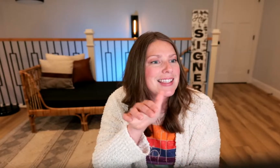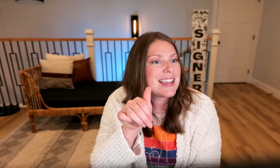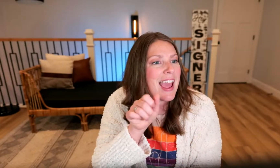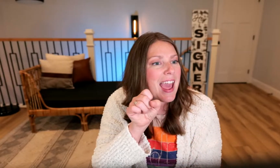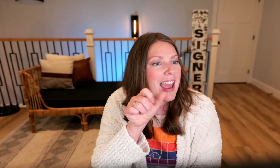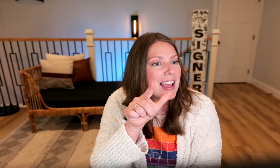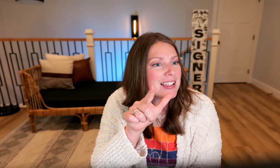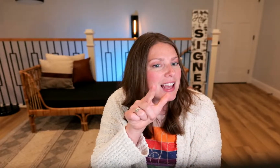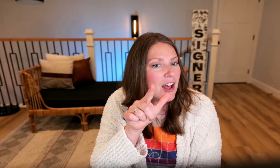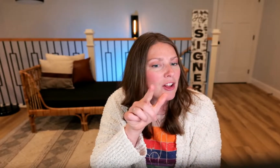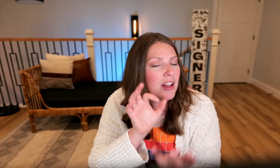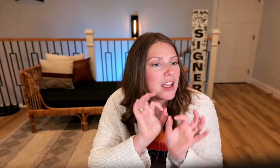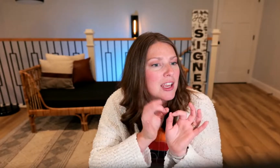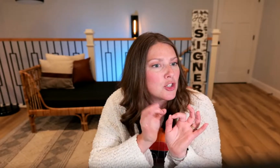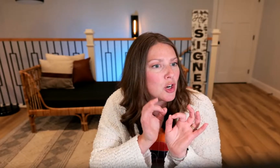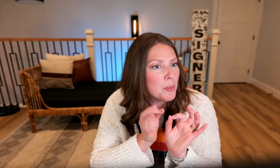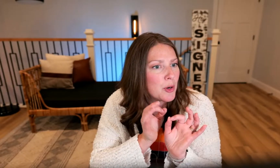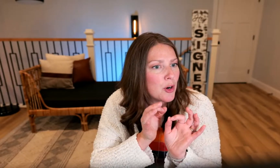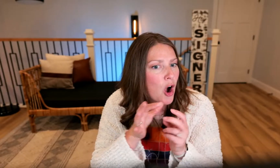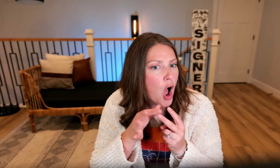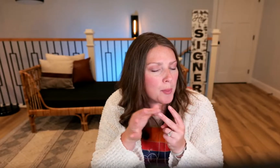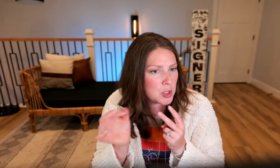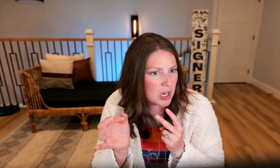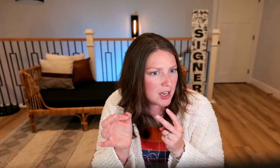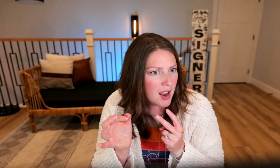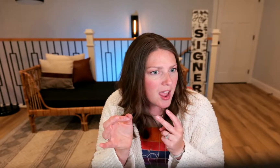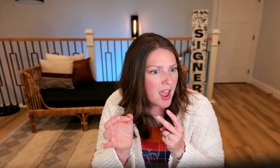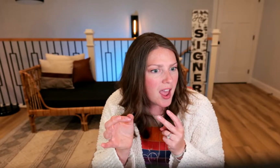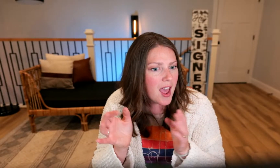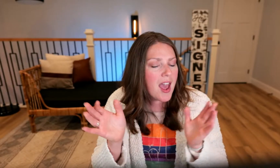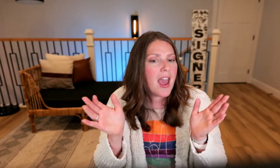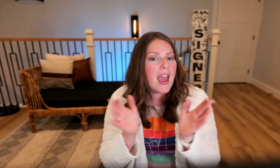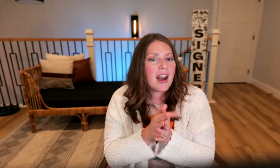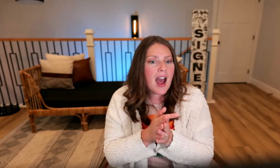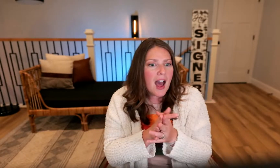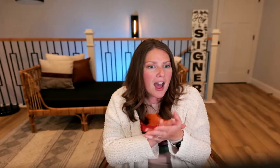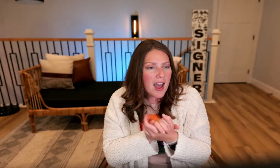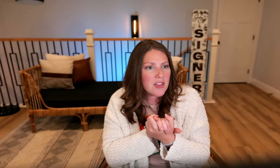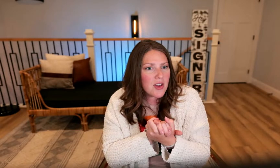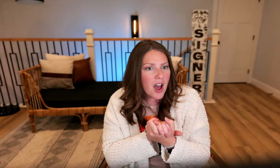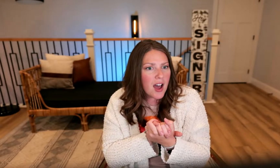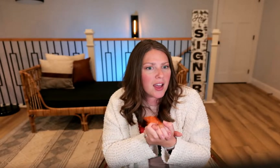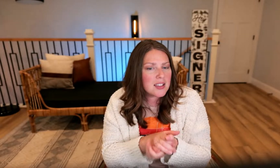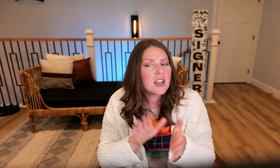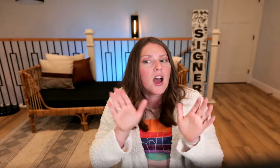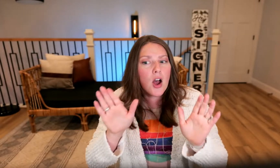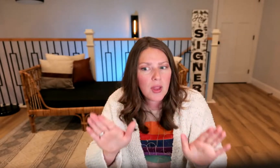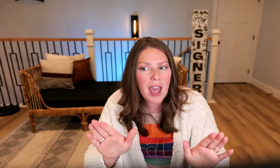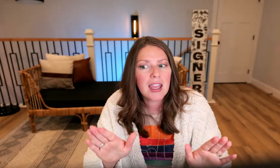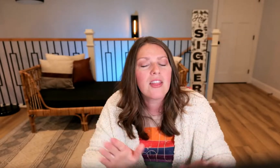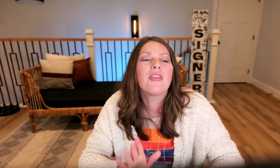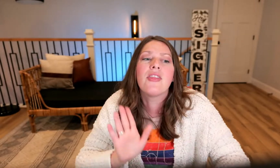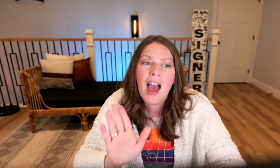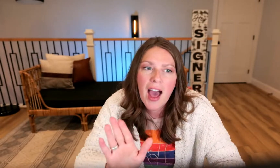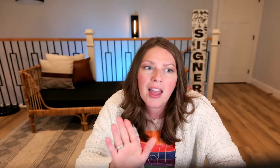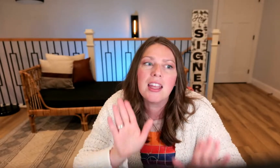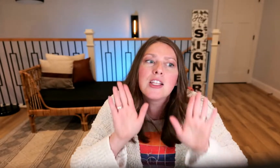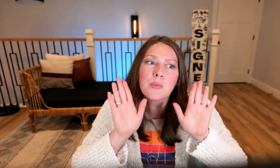see ASL interpreter option. And I thought, okay, that is